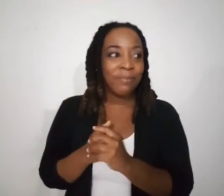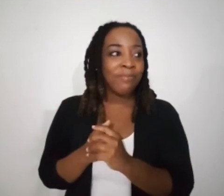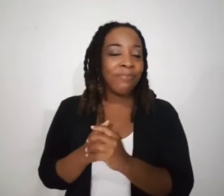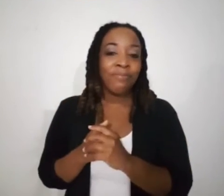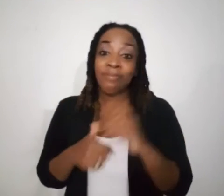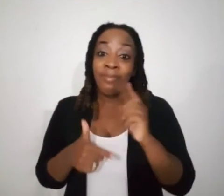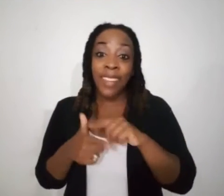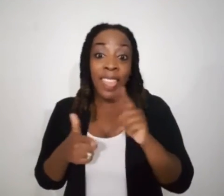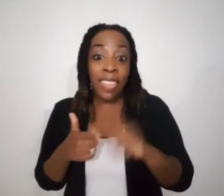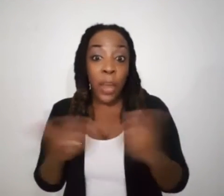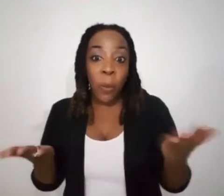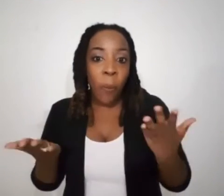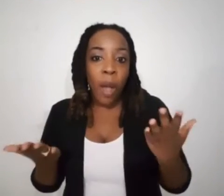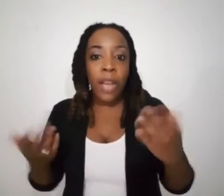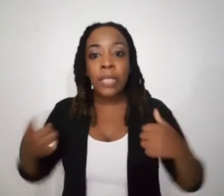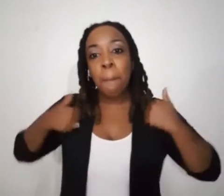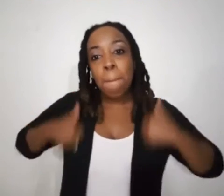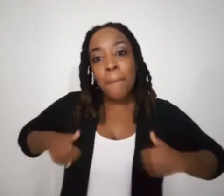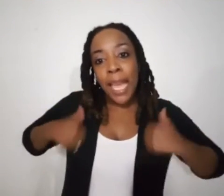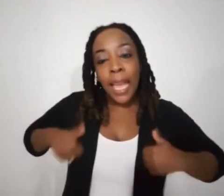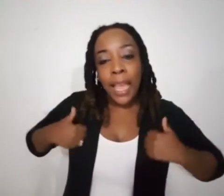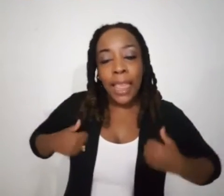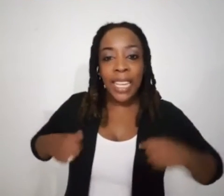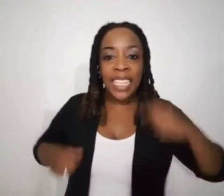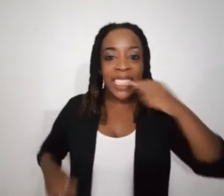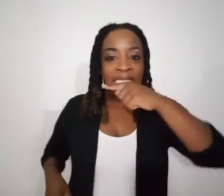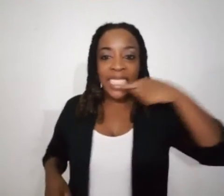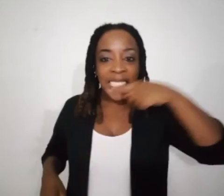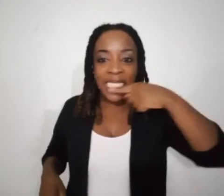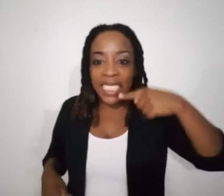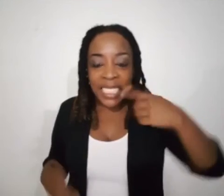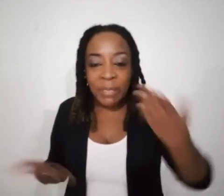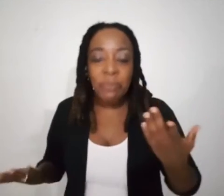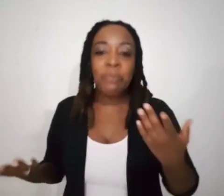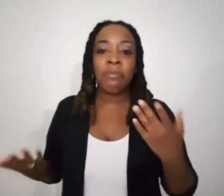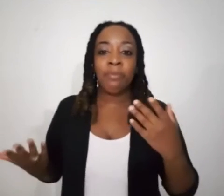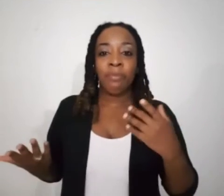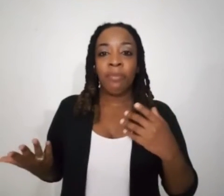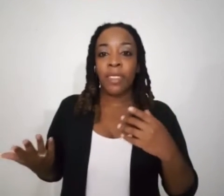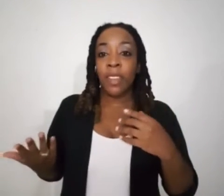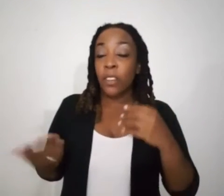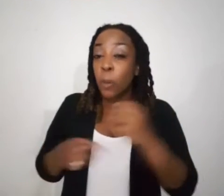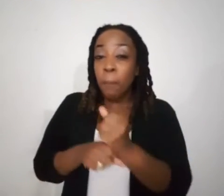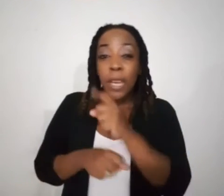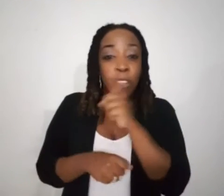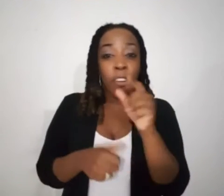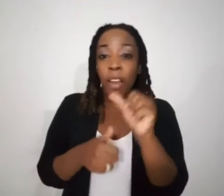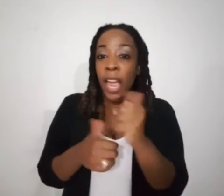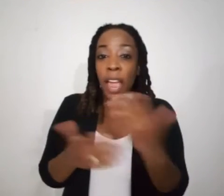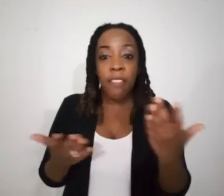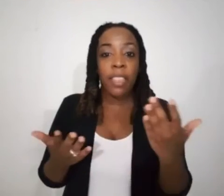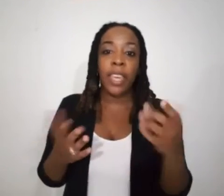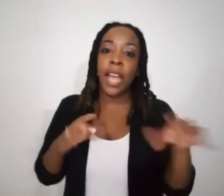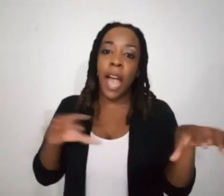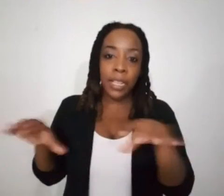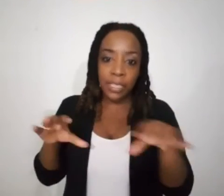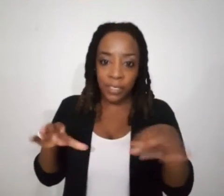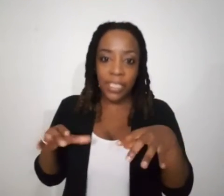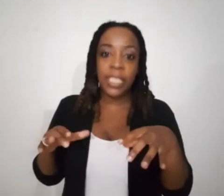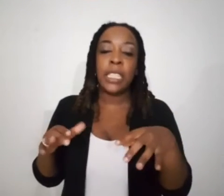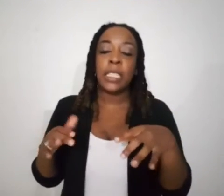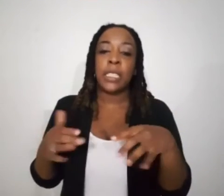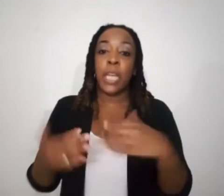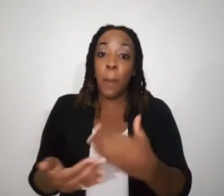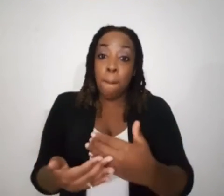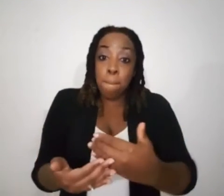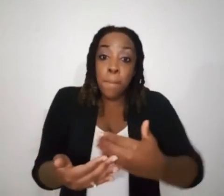bathing, the brushing of the teeth, the meal. You make sure you do all those activities, and then you end up